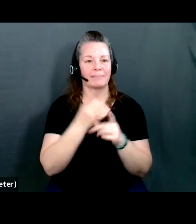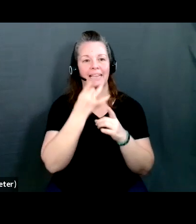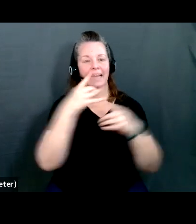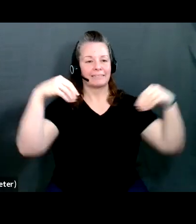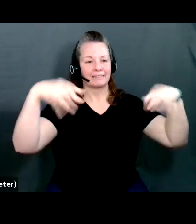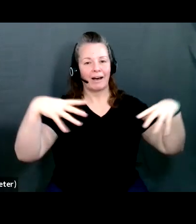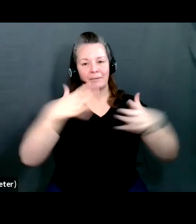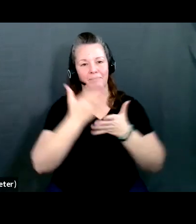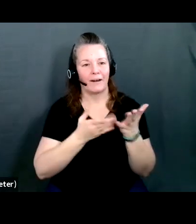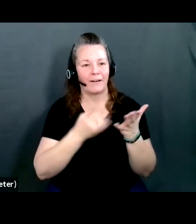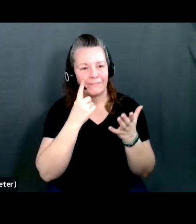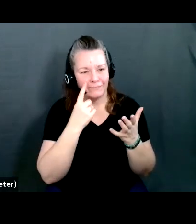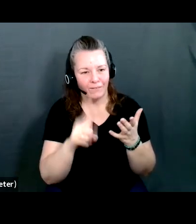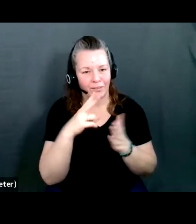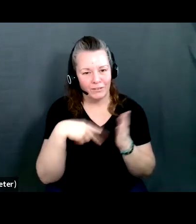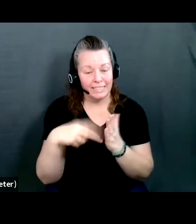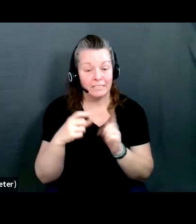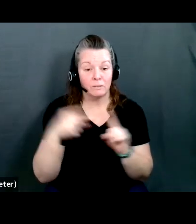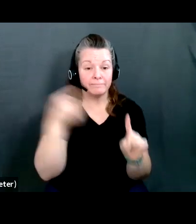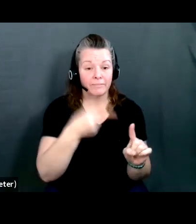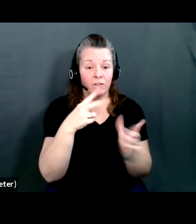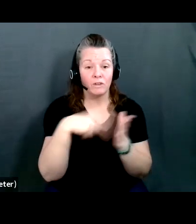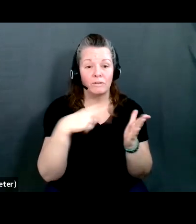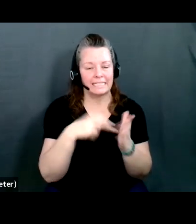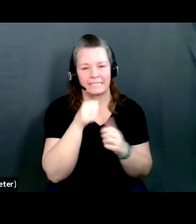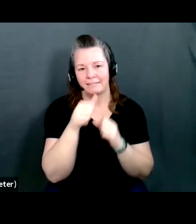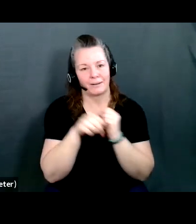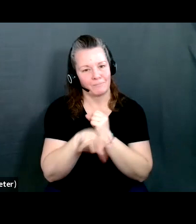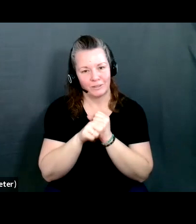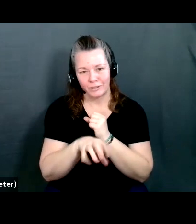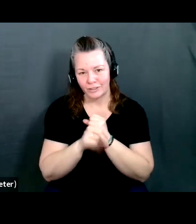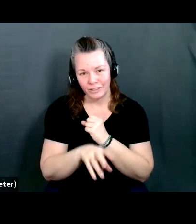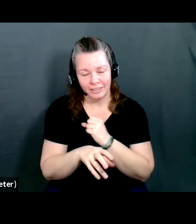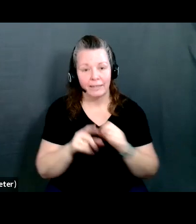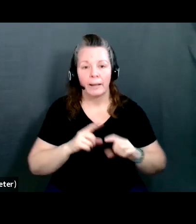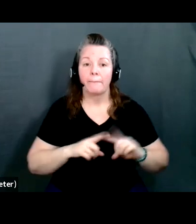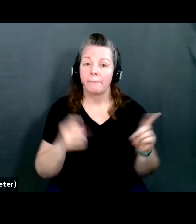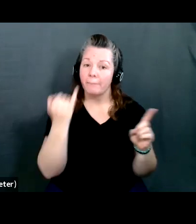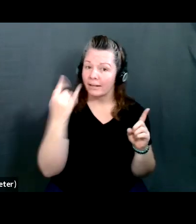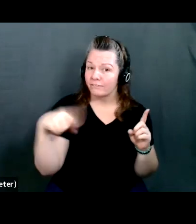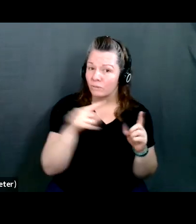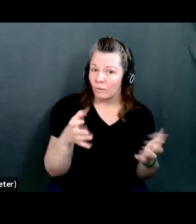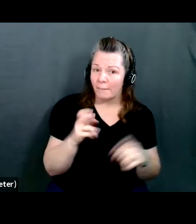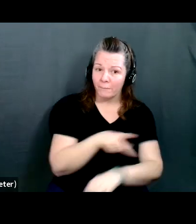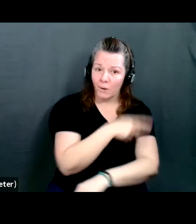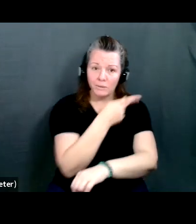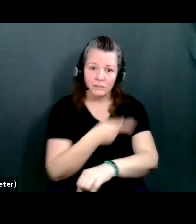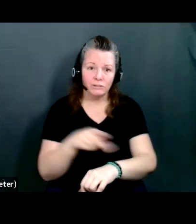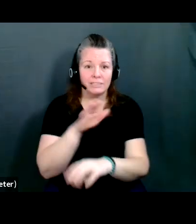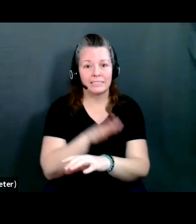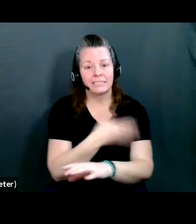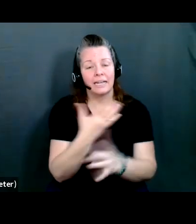the reading. So the spirit of the reading is non-commercial, right? But if you want poetry, and now